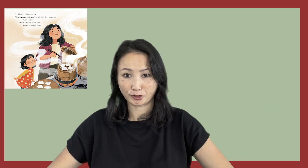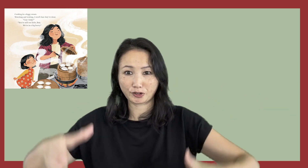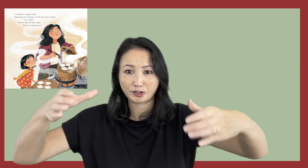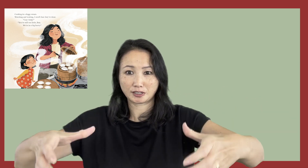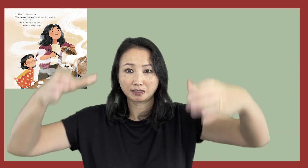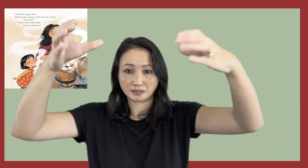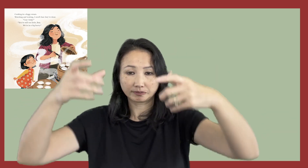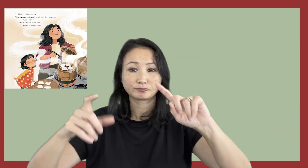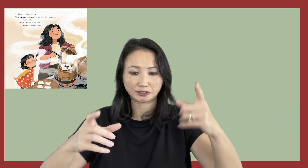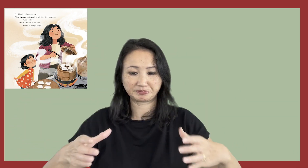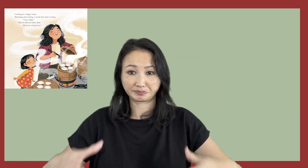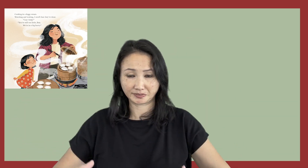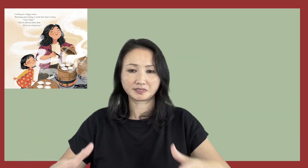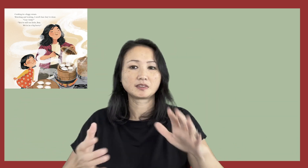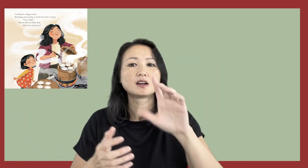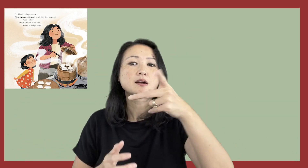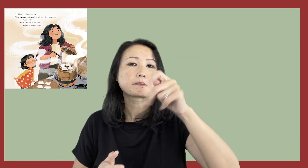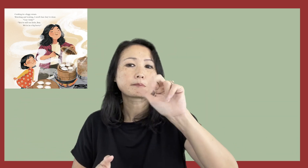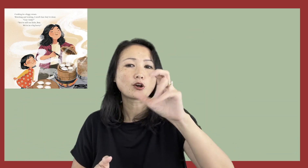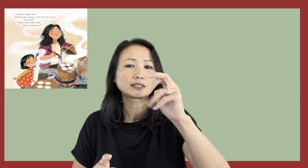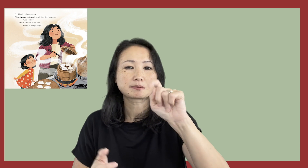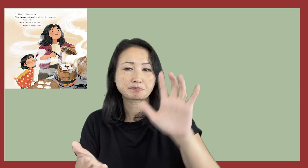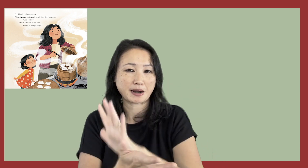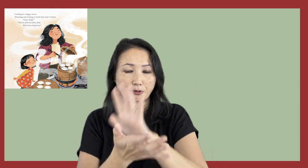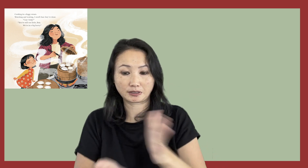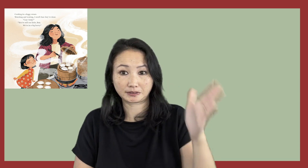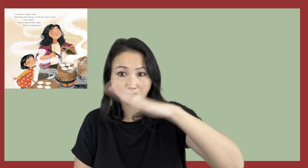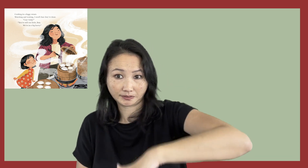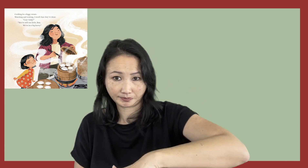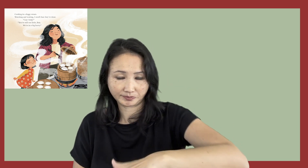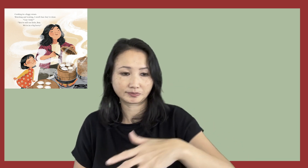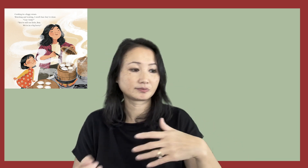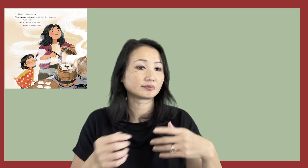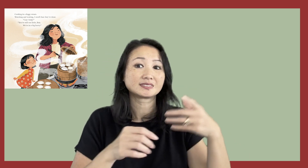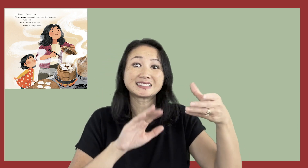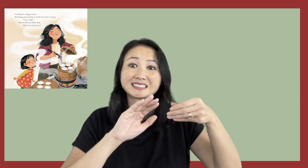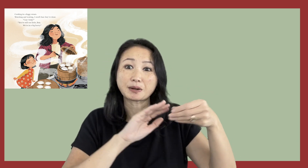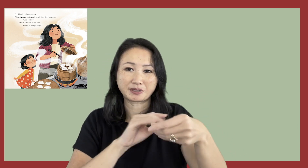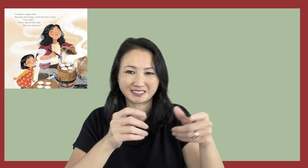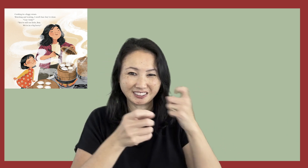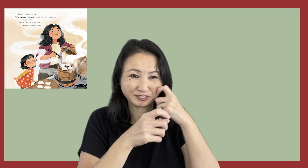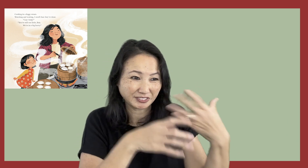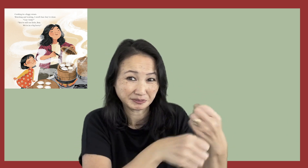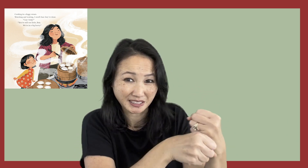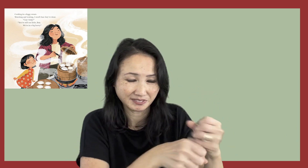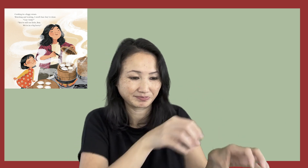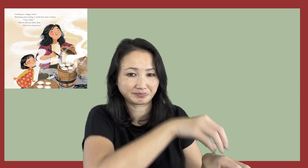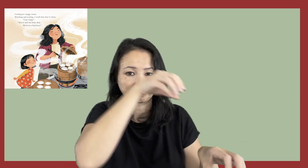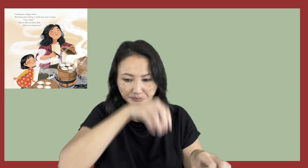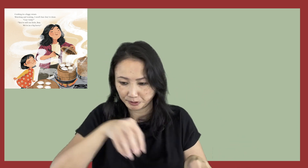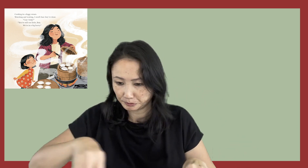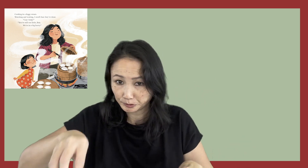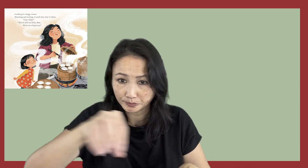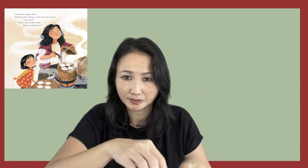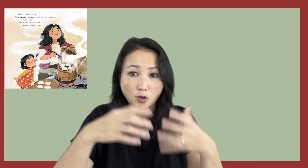we put them all in the steamers. We put the paper down and put the dumplings all in